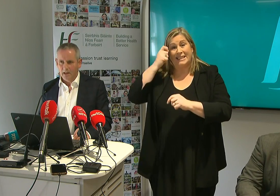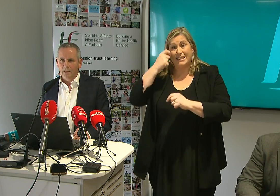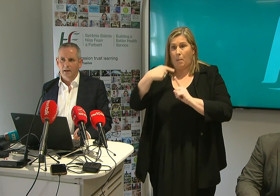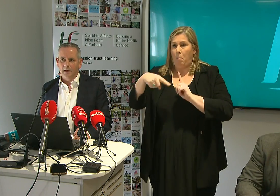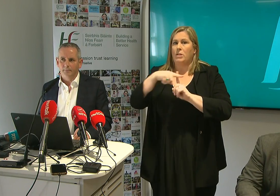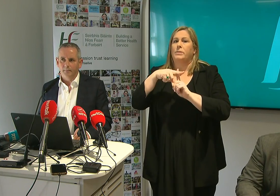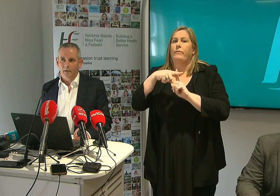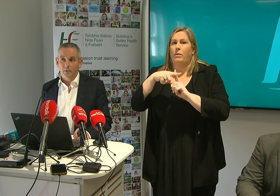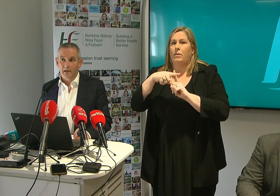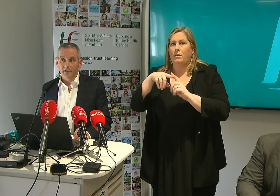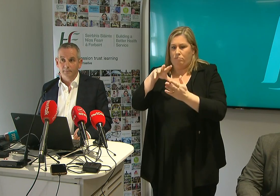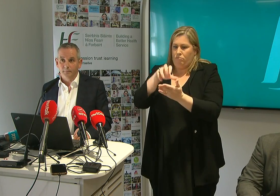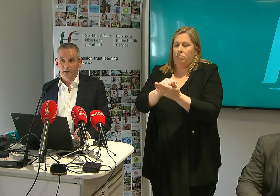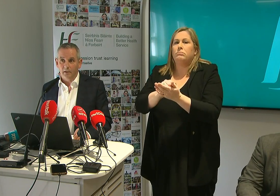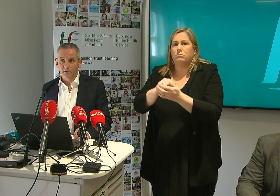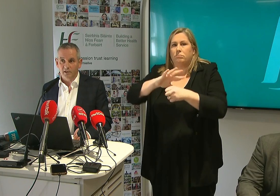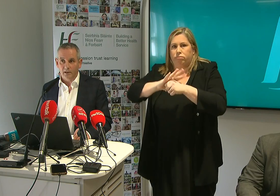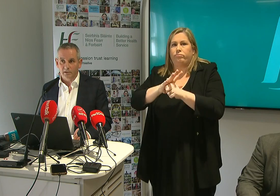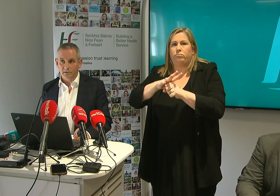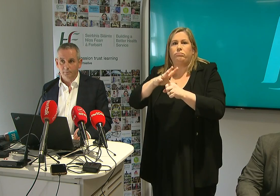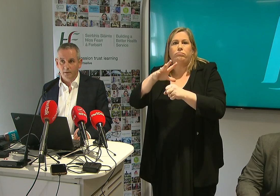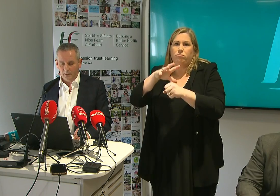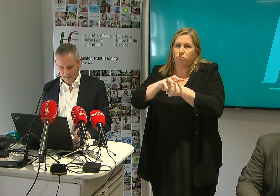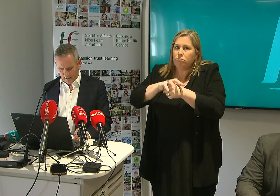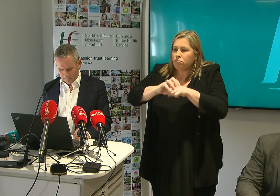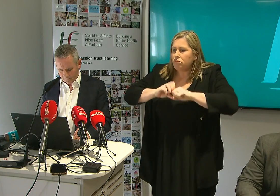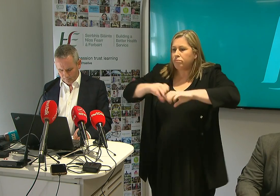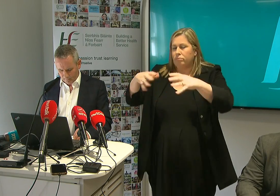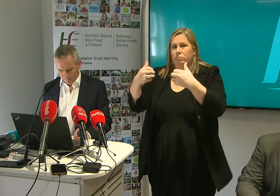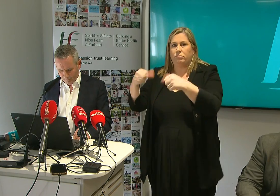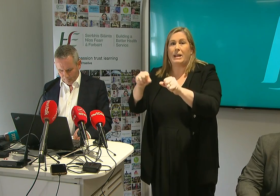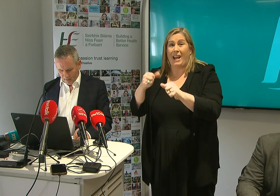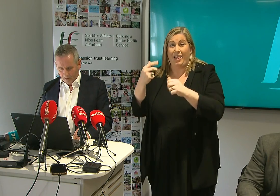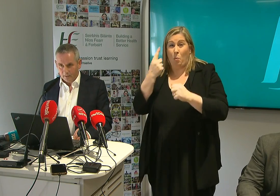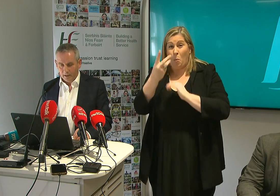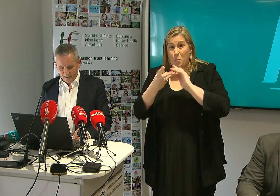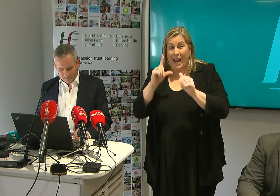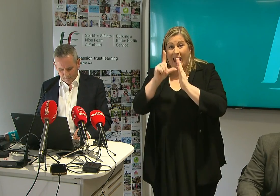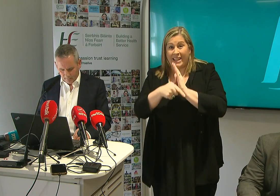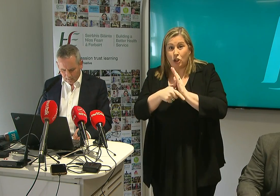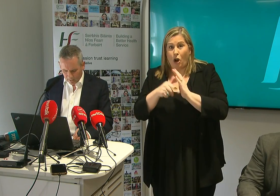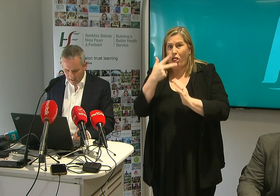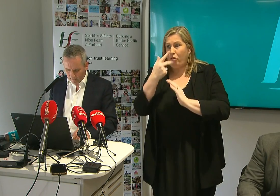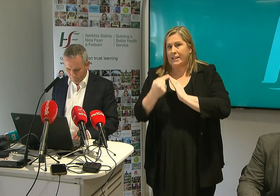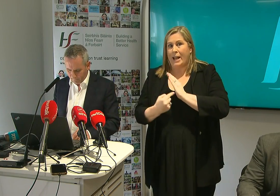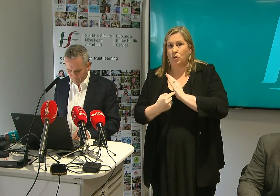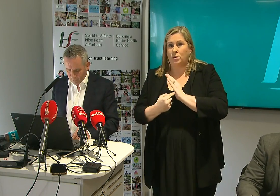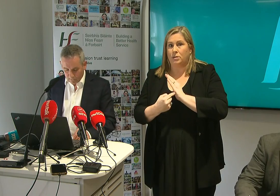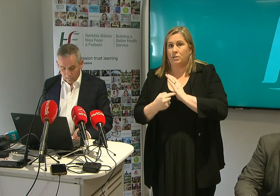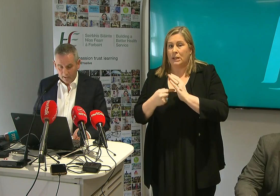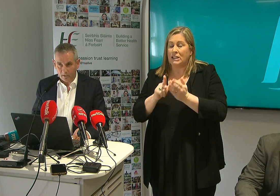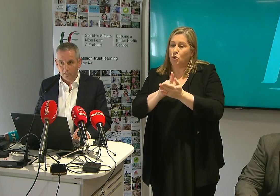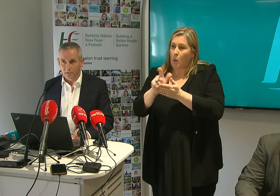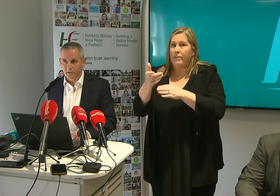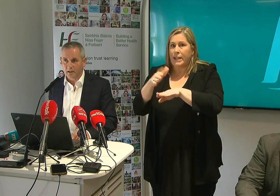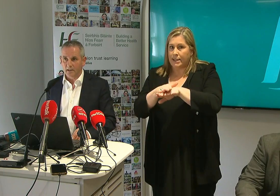positive tests. A week later, over 3,000 cases and 12 deaths. In the UK, just